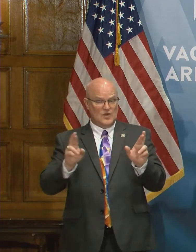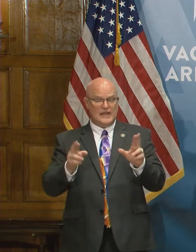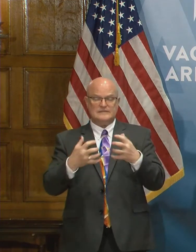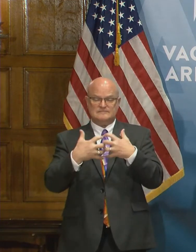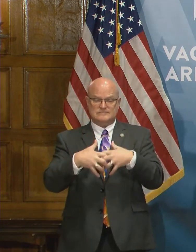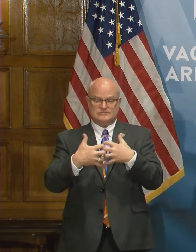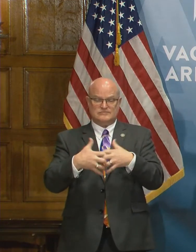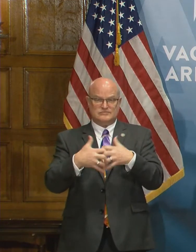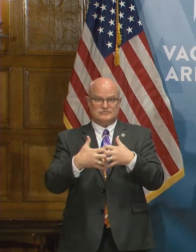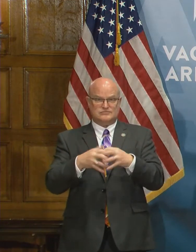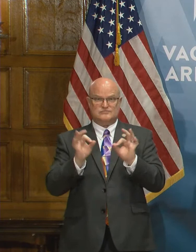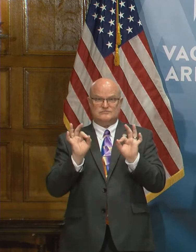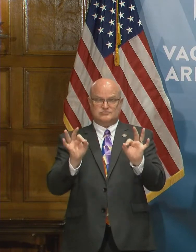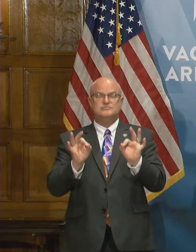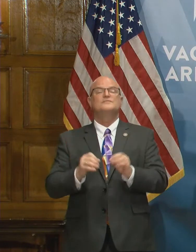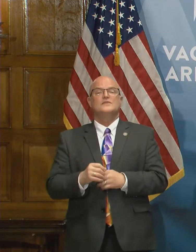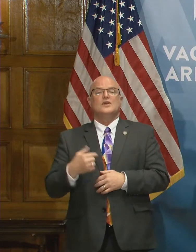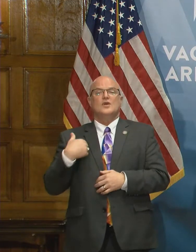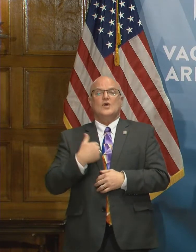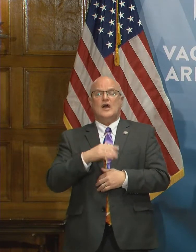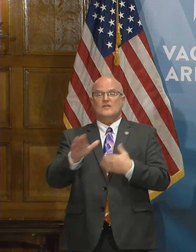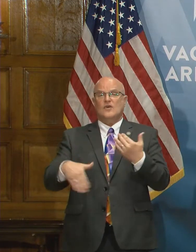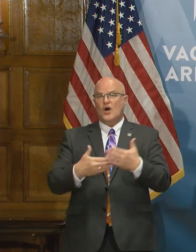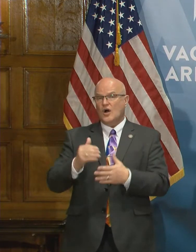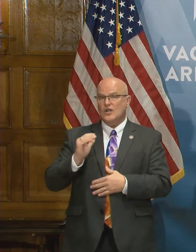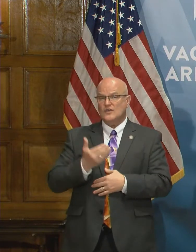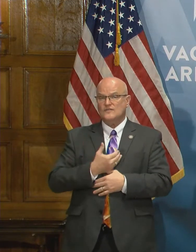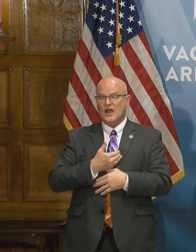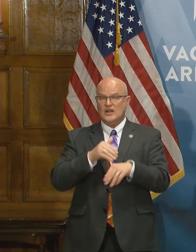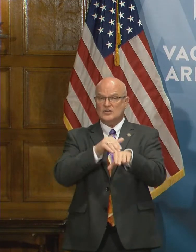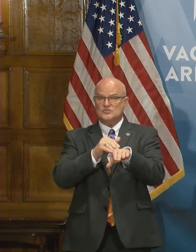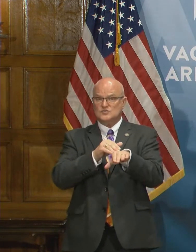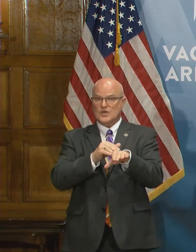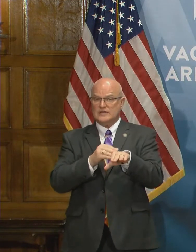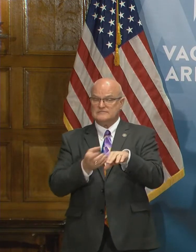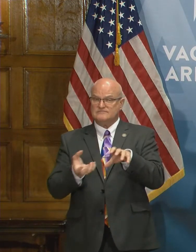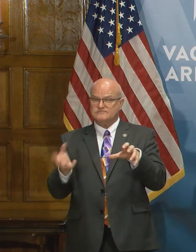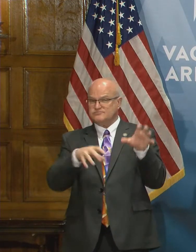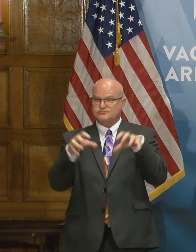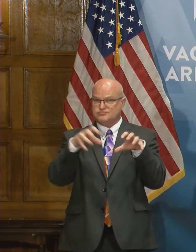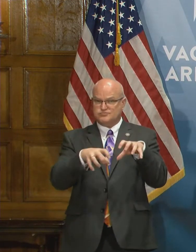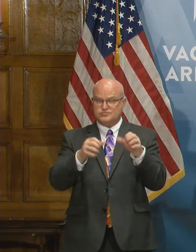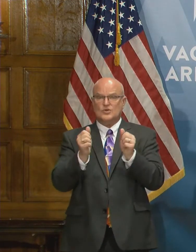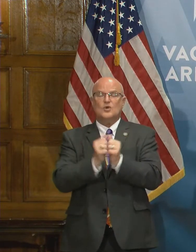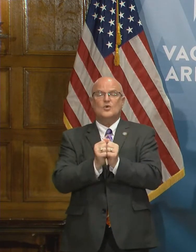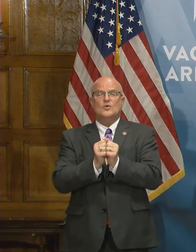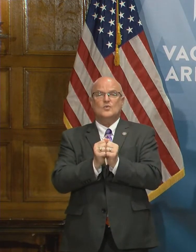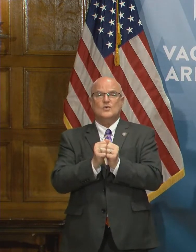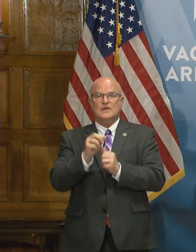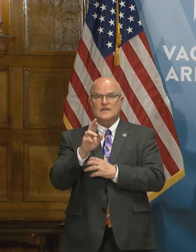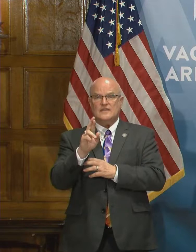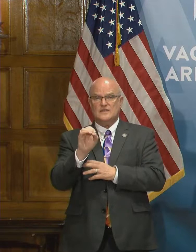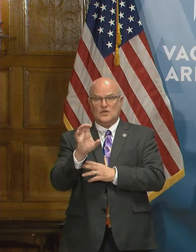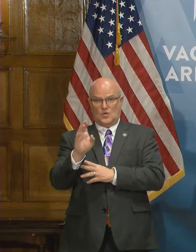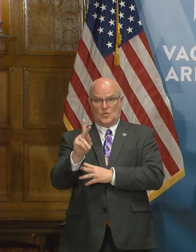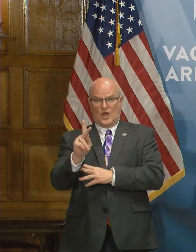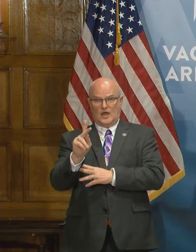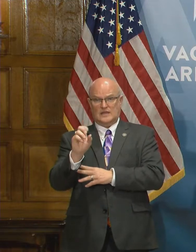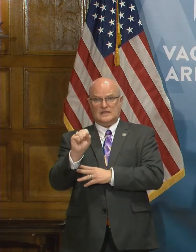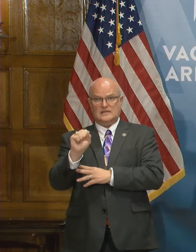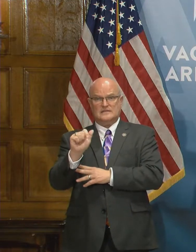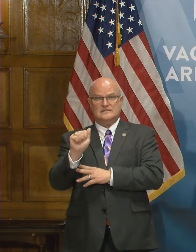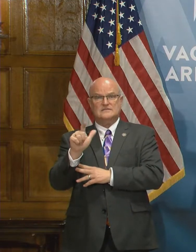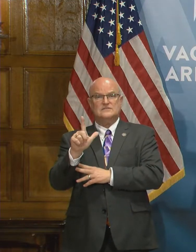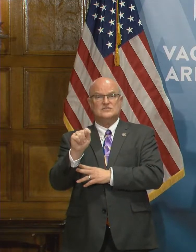good working order. We have all of our trucks loaded, primarily with rock salt. That seems to be